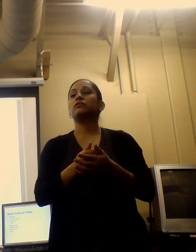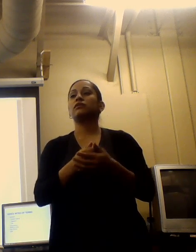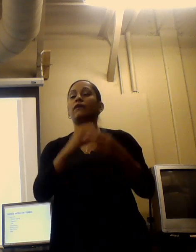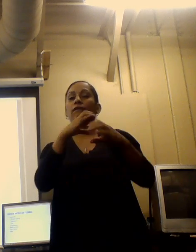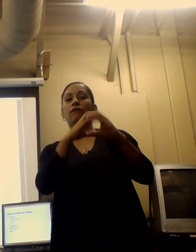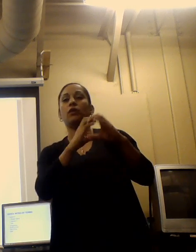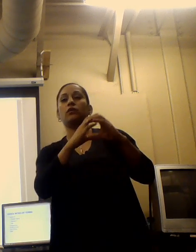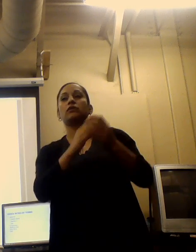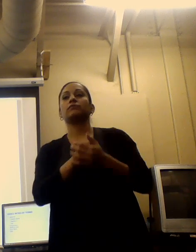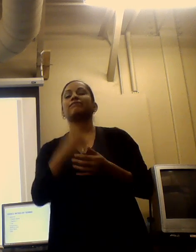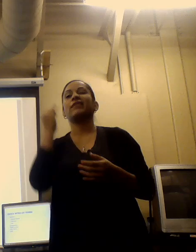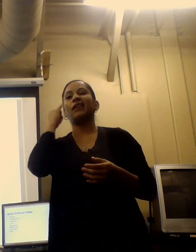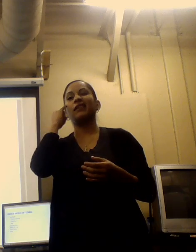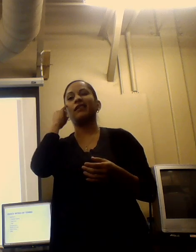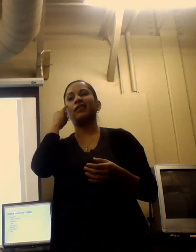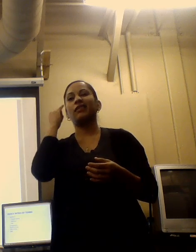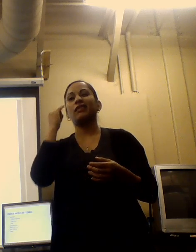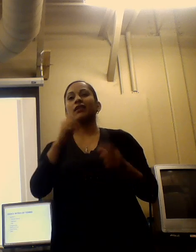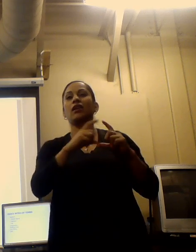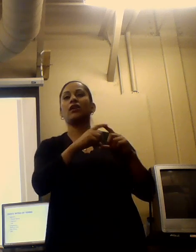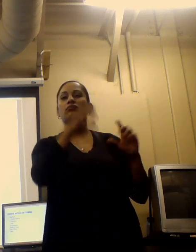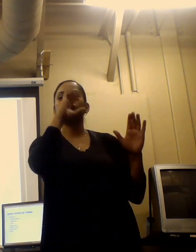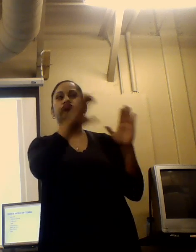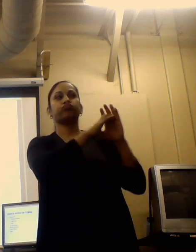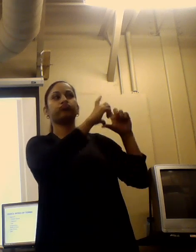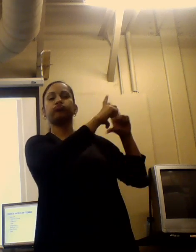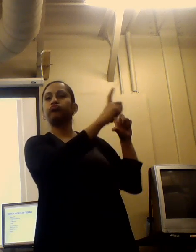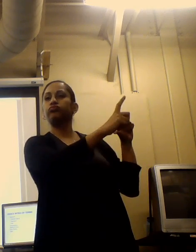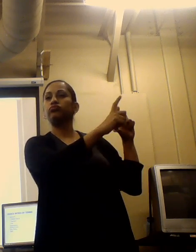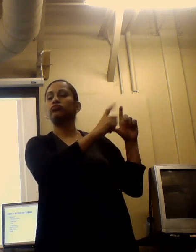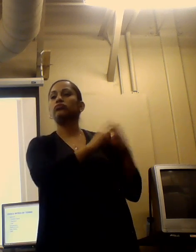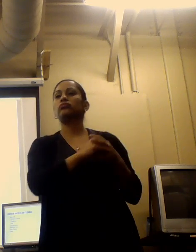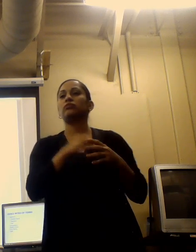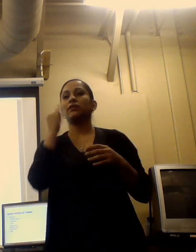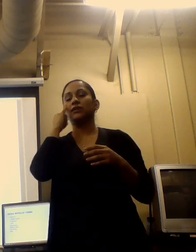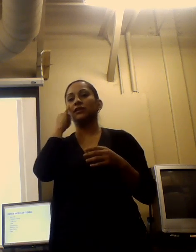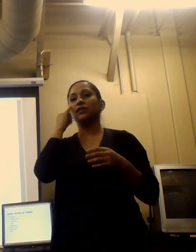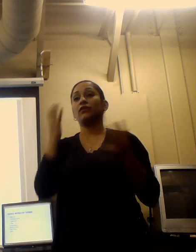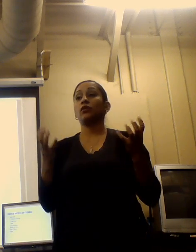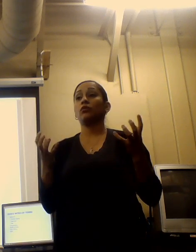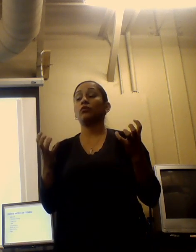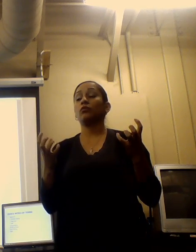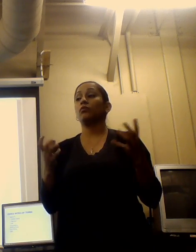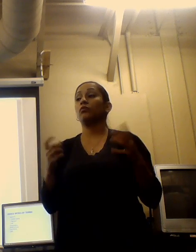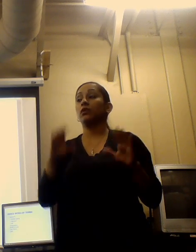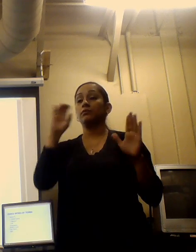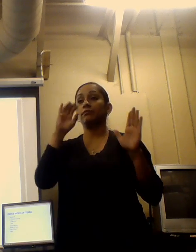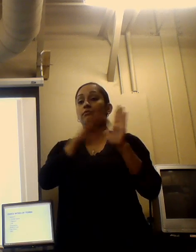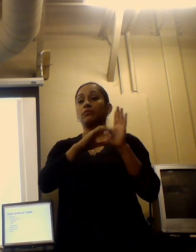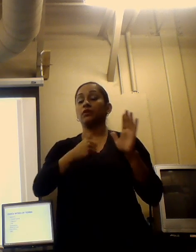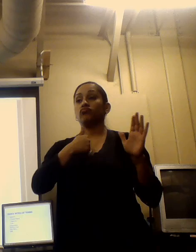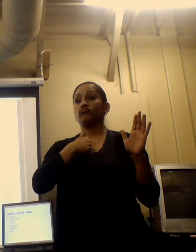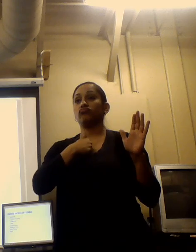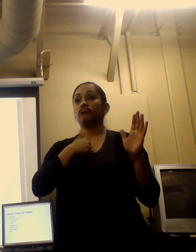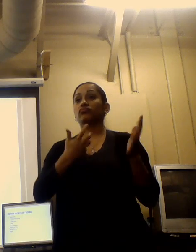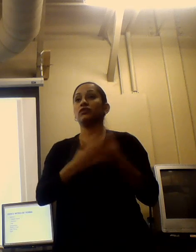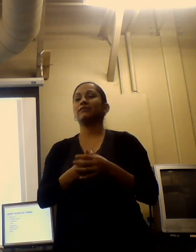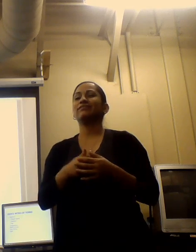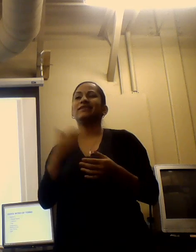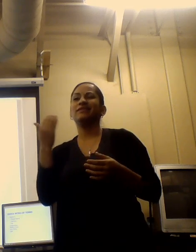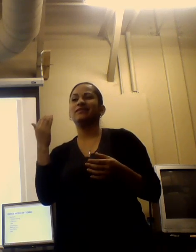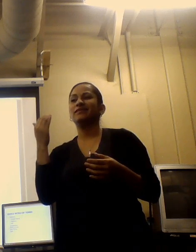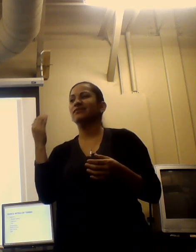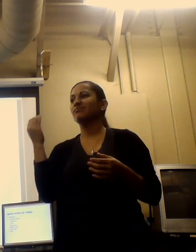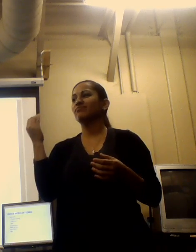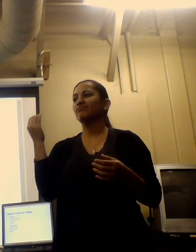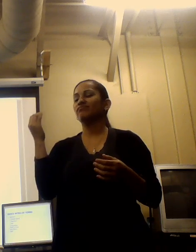think about portraits. Typically, like if I was gonna take a portrait of someone, I don't usually care what's behind them. You know, you wanna see